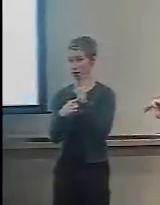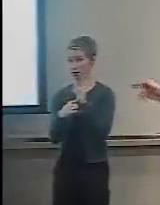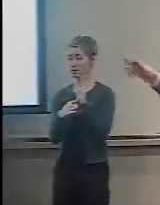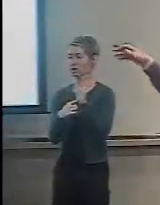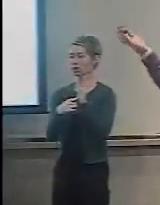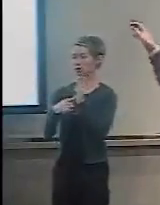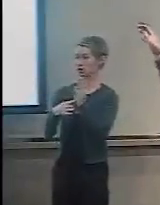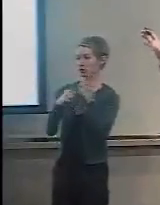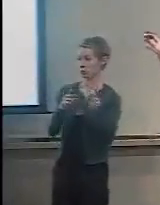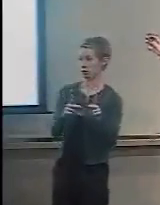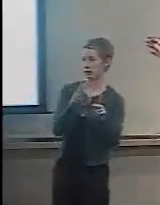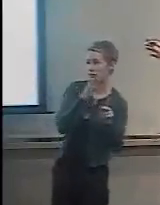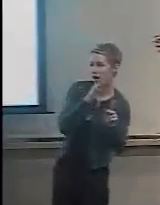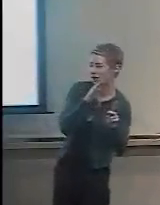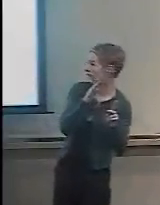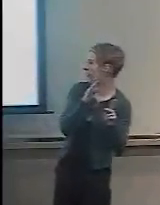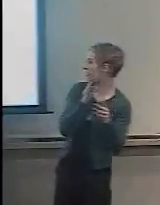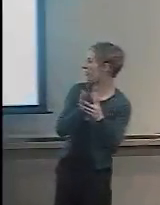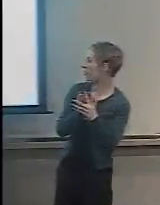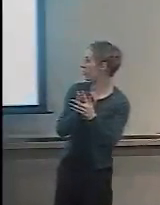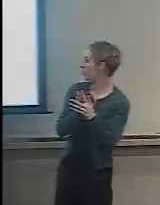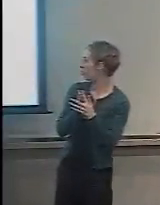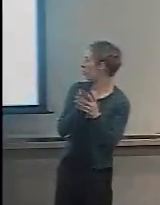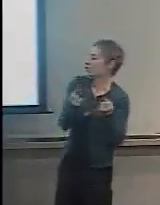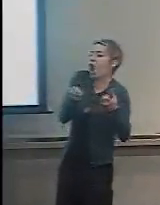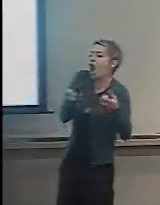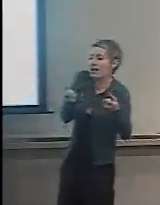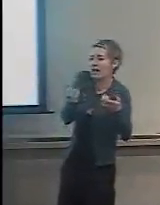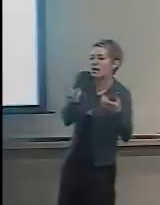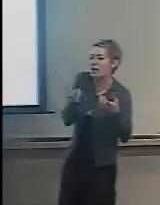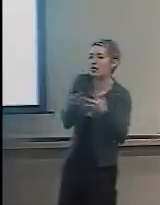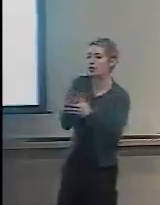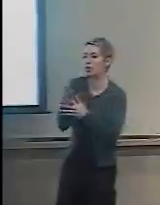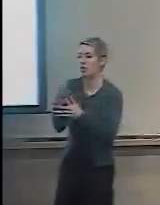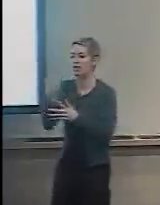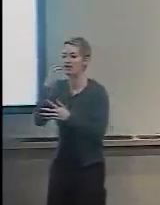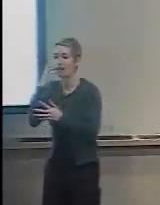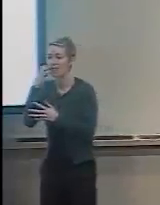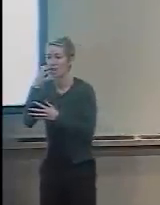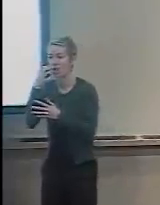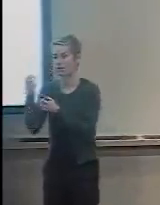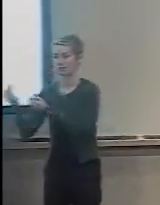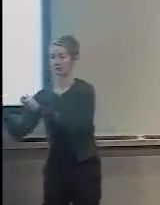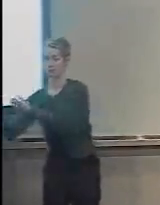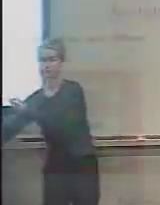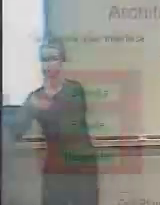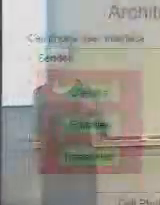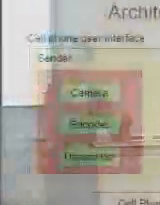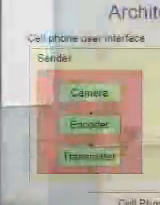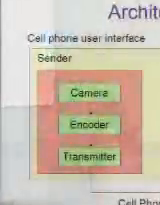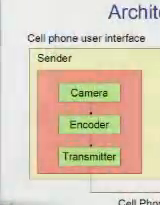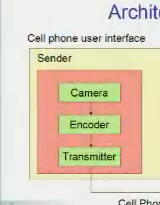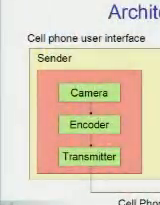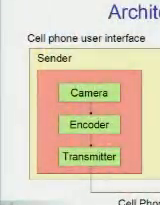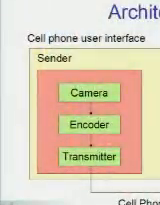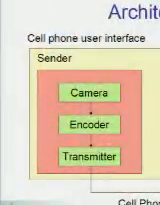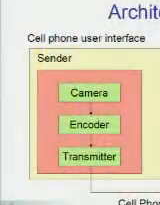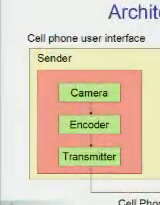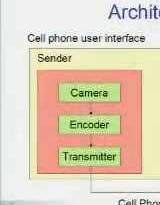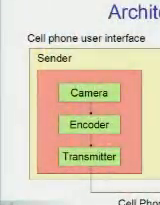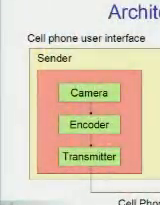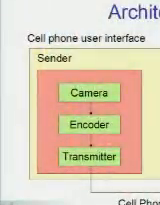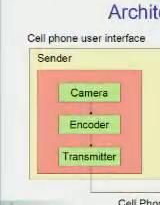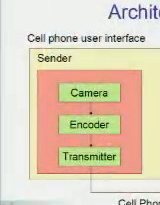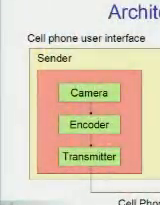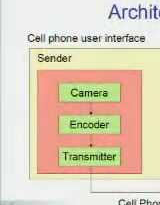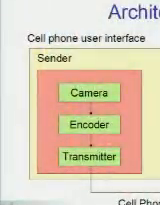one end, going through the cell system, and somebody receiving at the other end, and they're talking to each other in a very natural way.